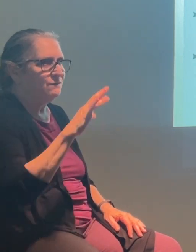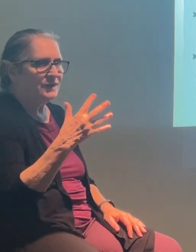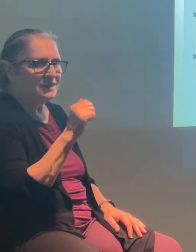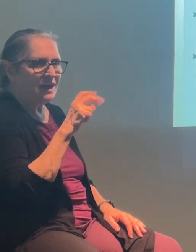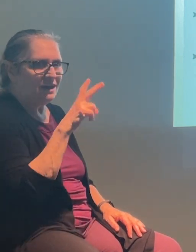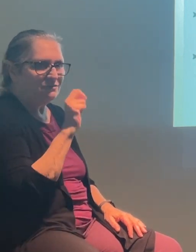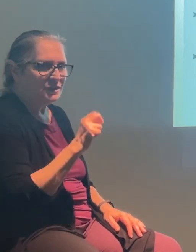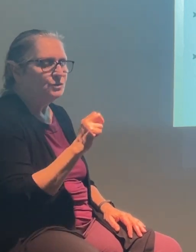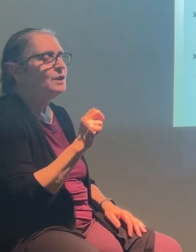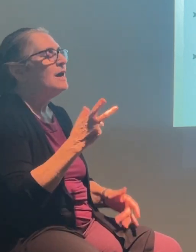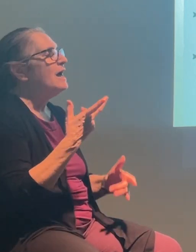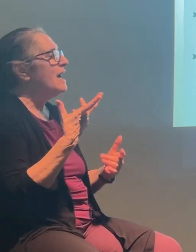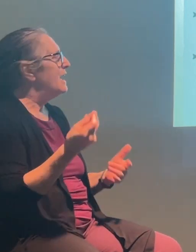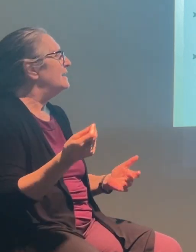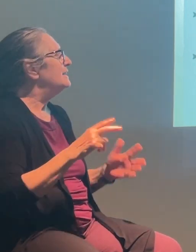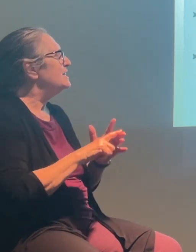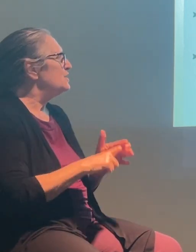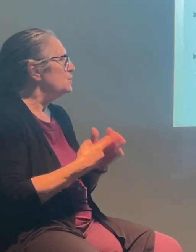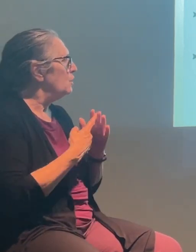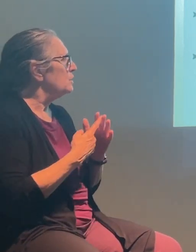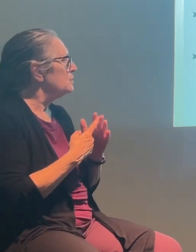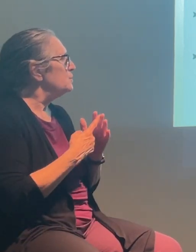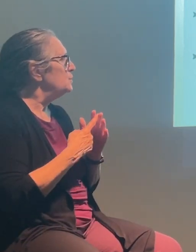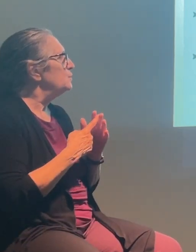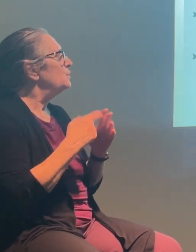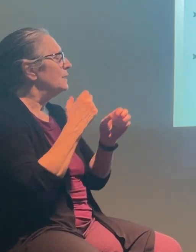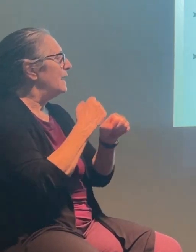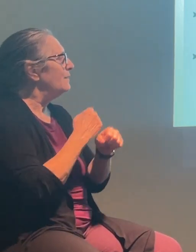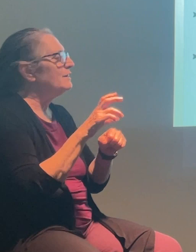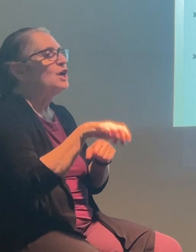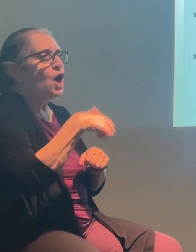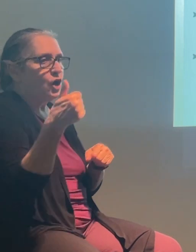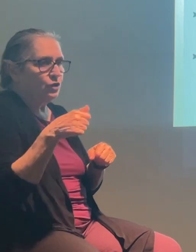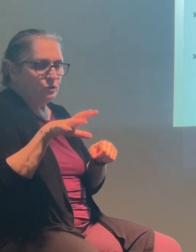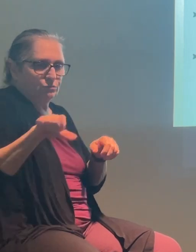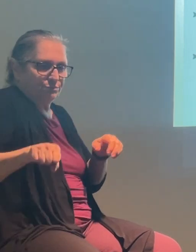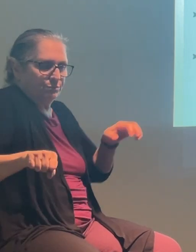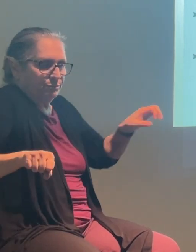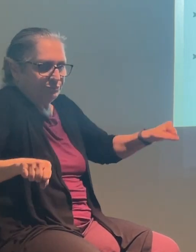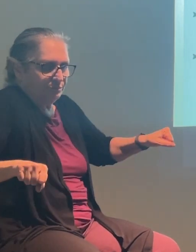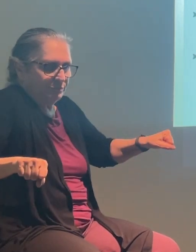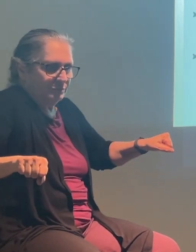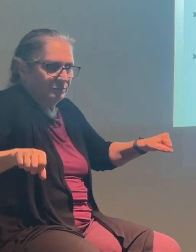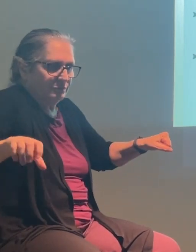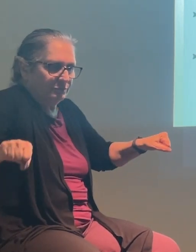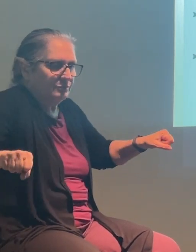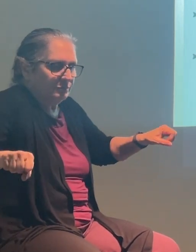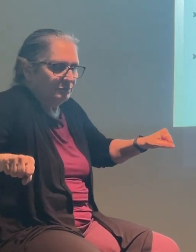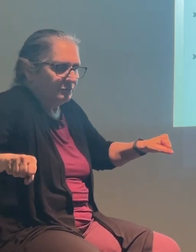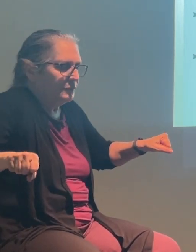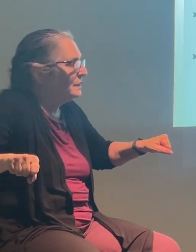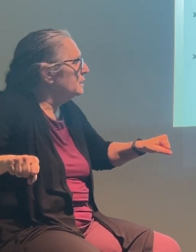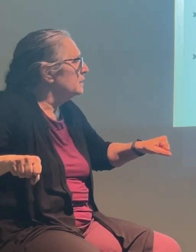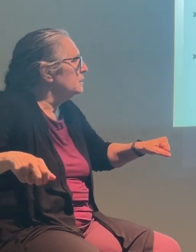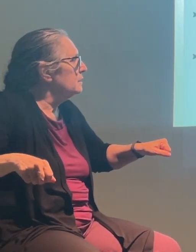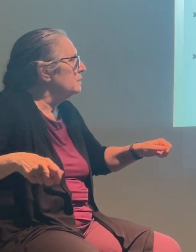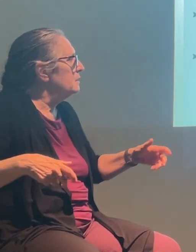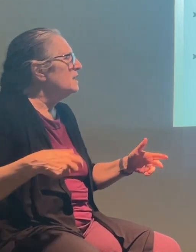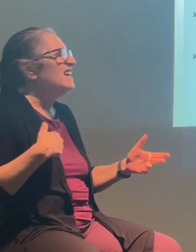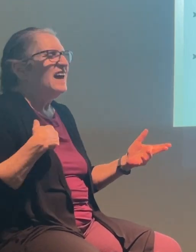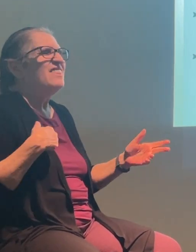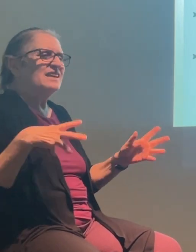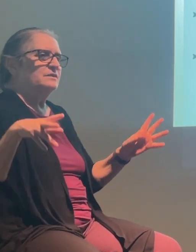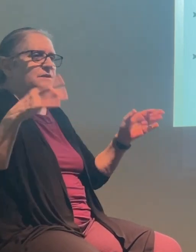starts acquiring the next little studios that were next to it, so he has more space. And then he said, you know, I'm going to be moving